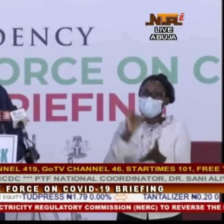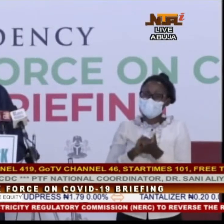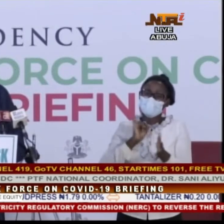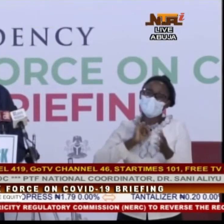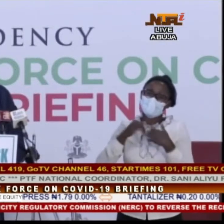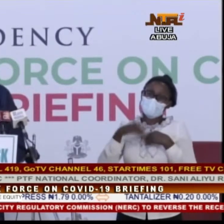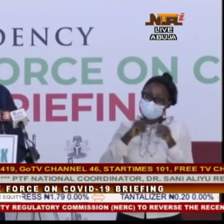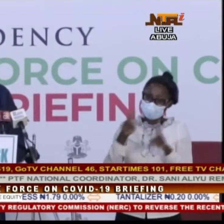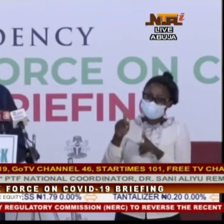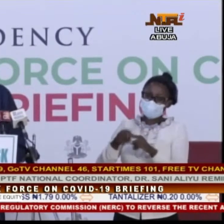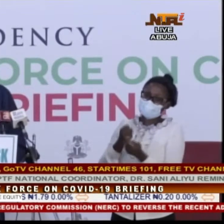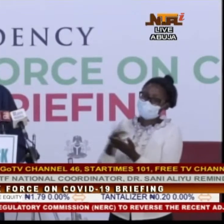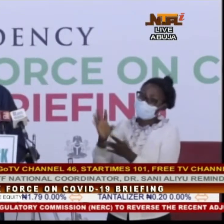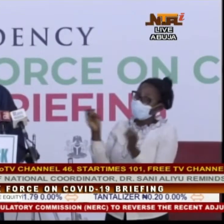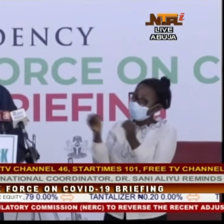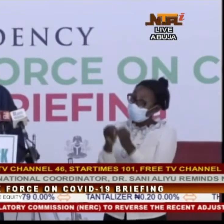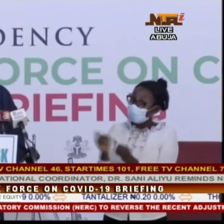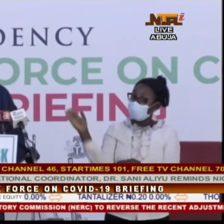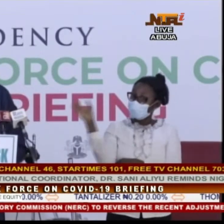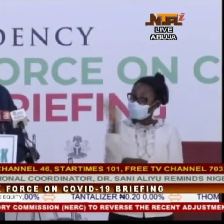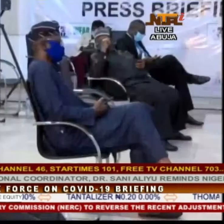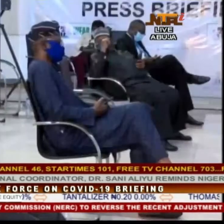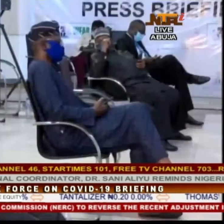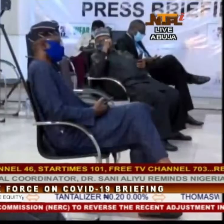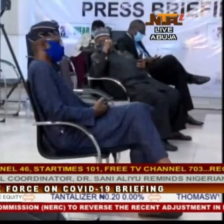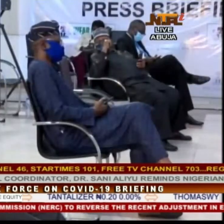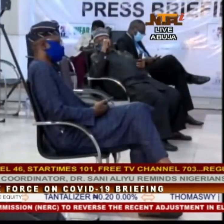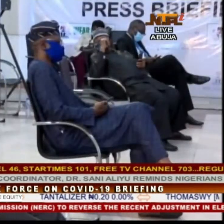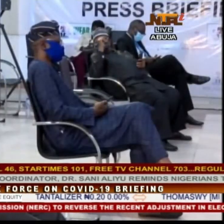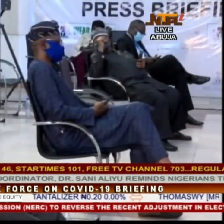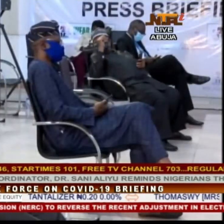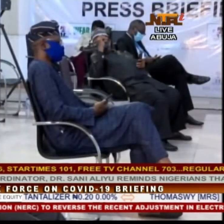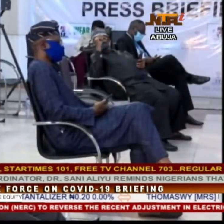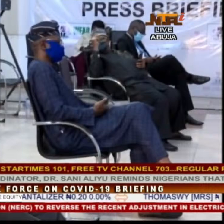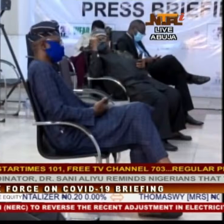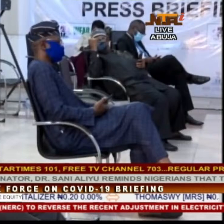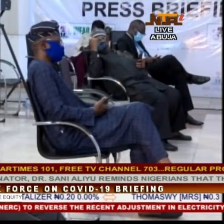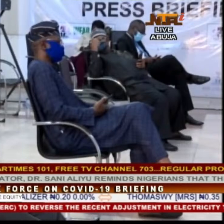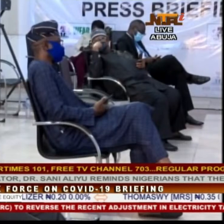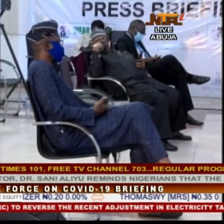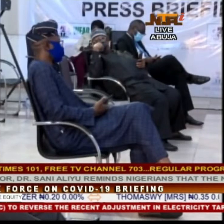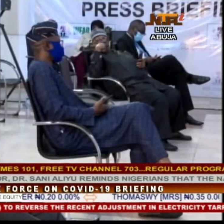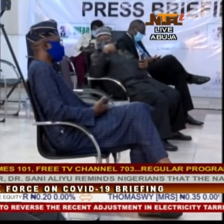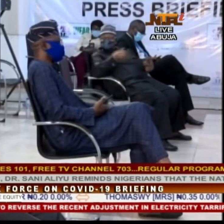it has a direct correlation with the activities of the last couple of weeks.